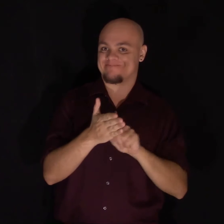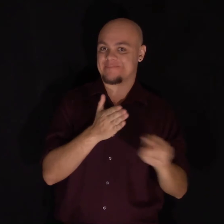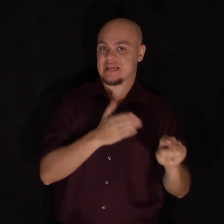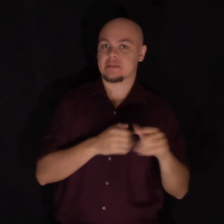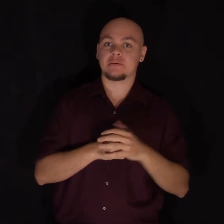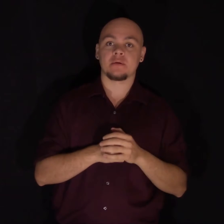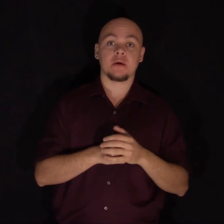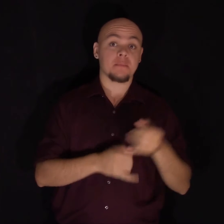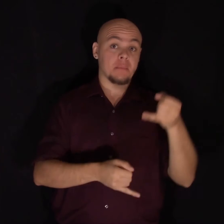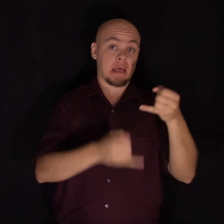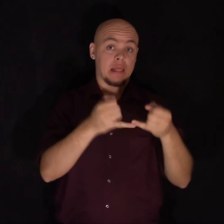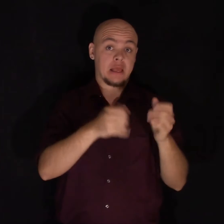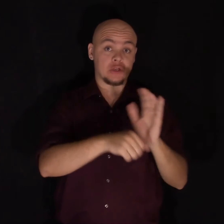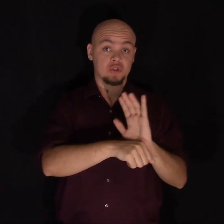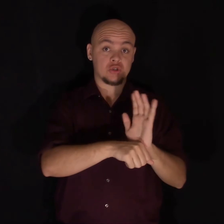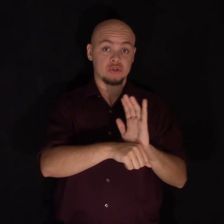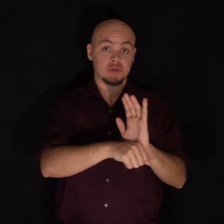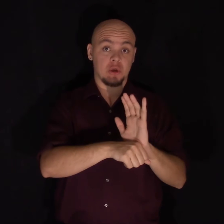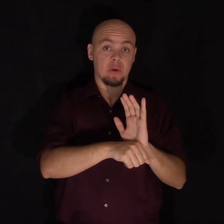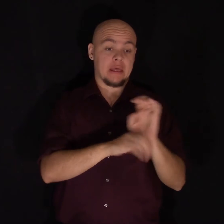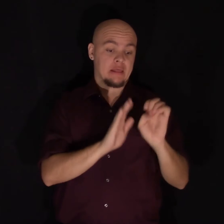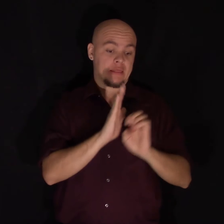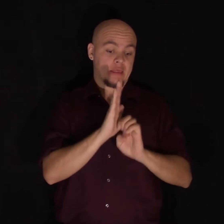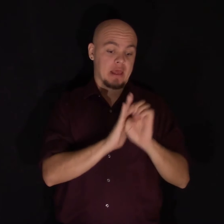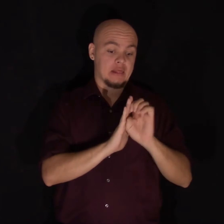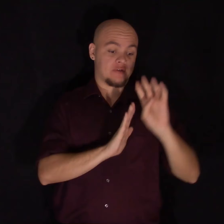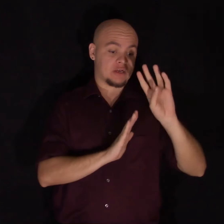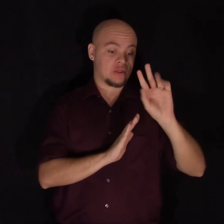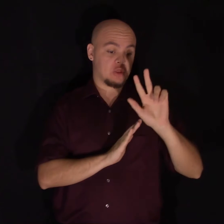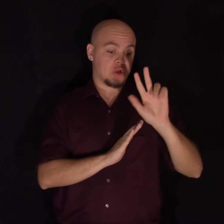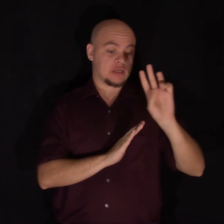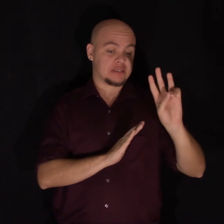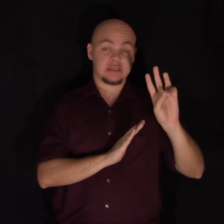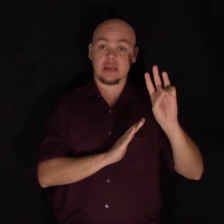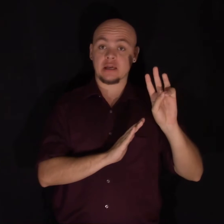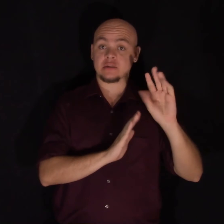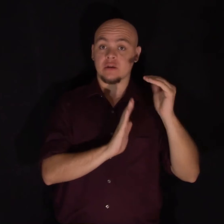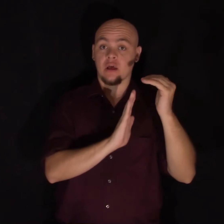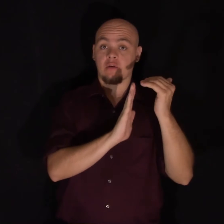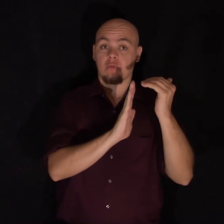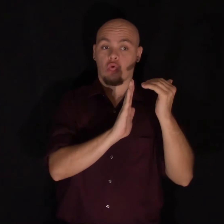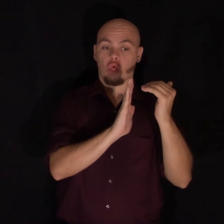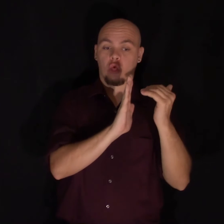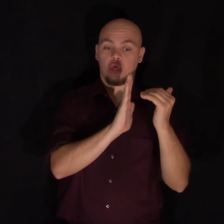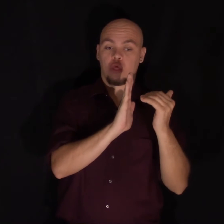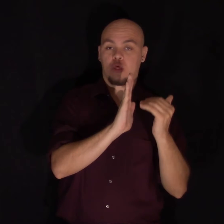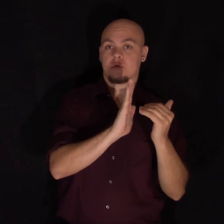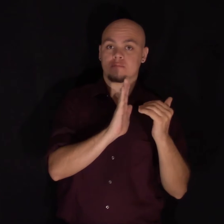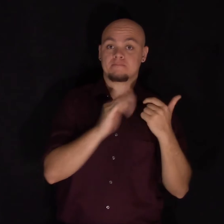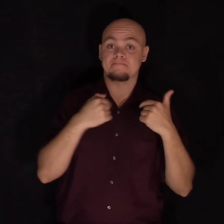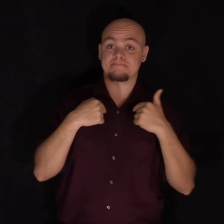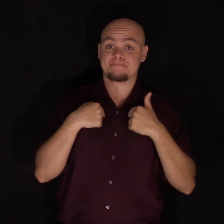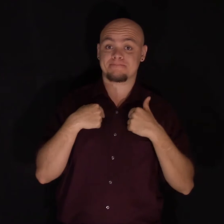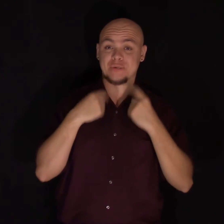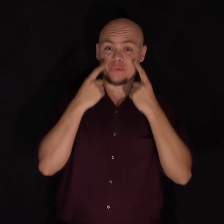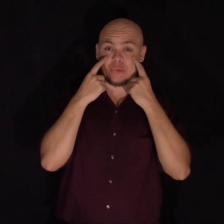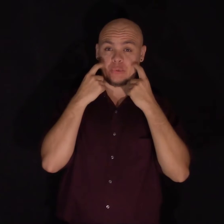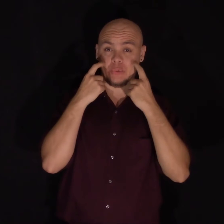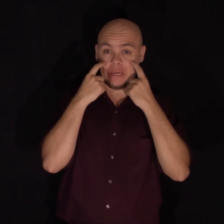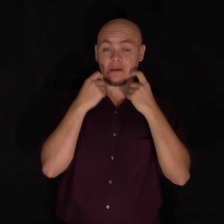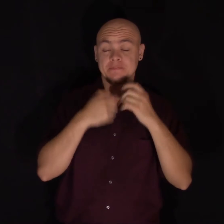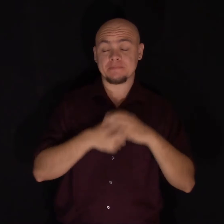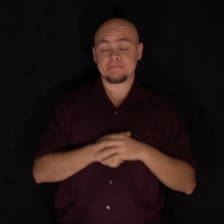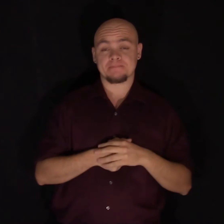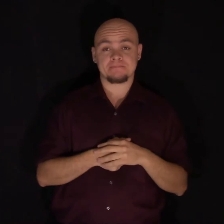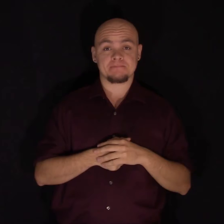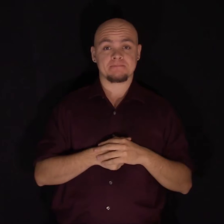my last show, I got onto the elevator at the 36th floor, and as it started to drop, I started to cry.